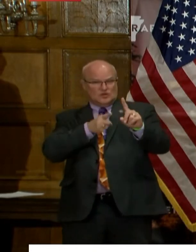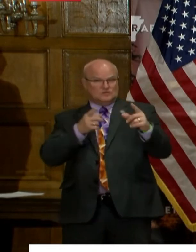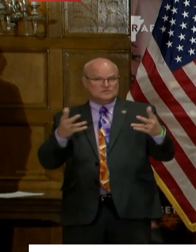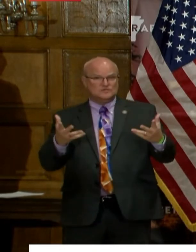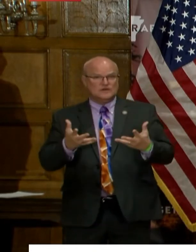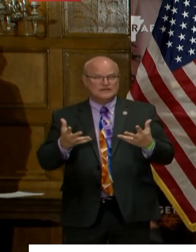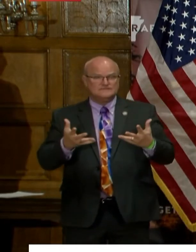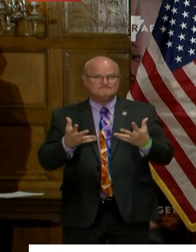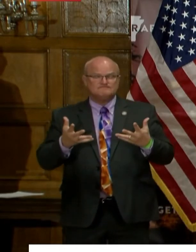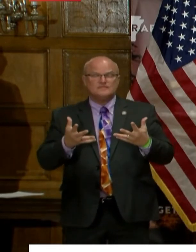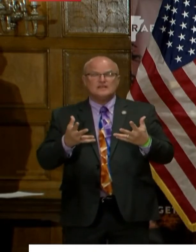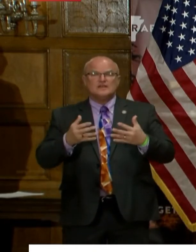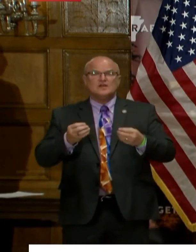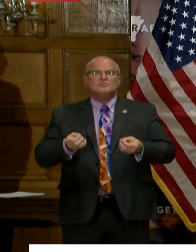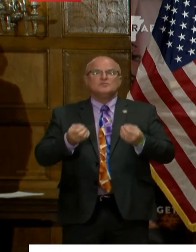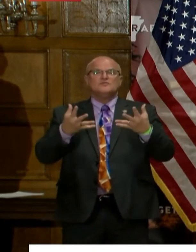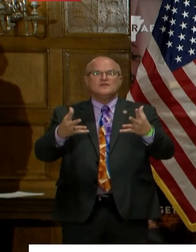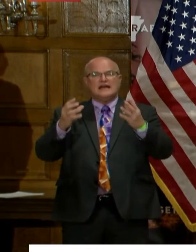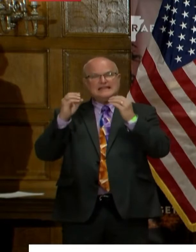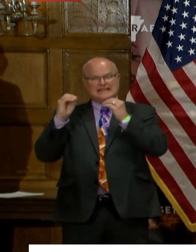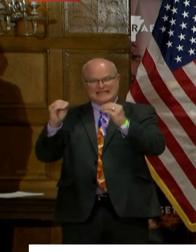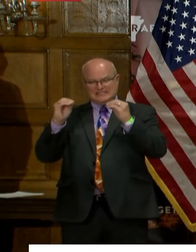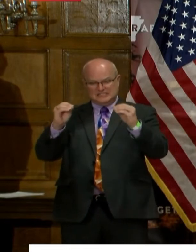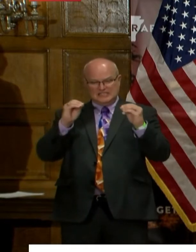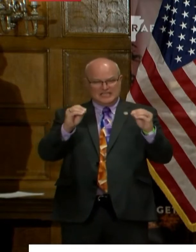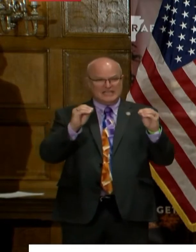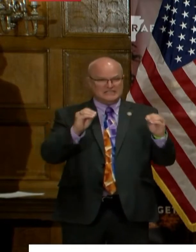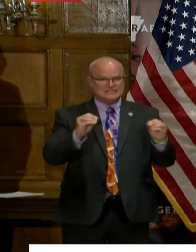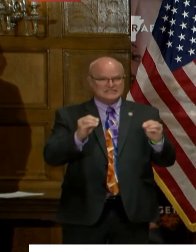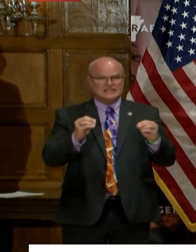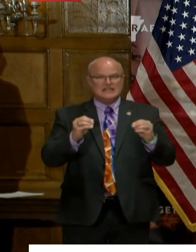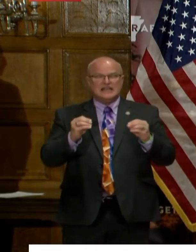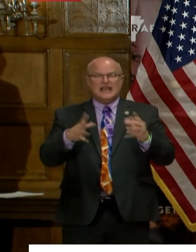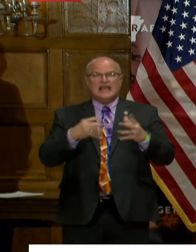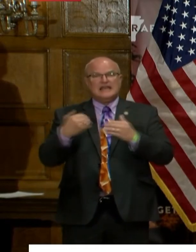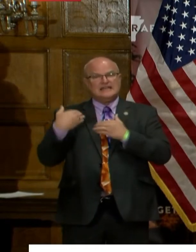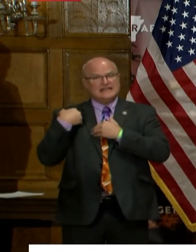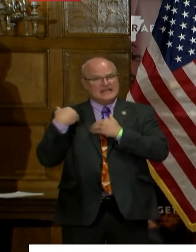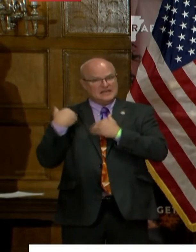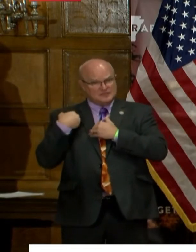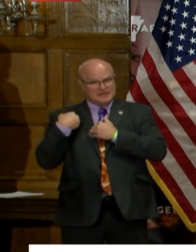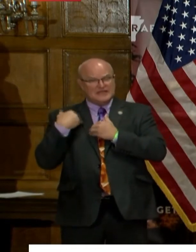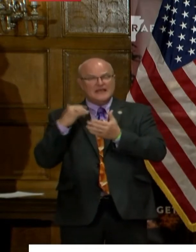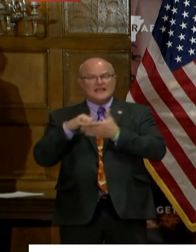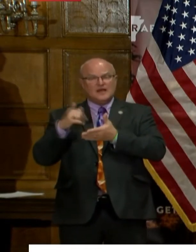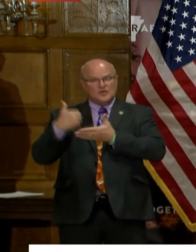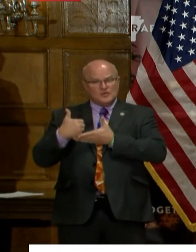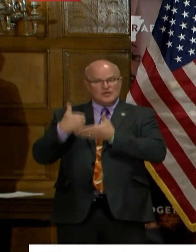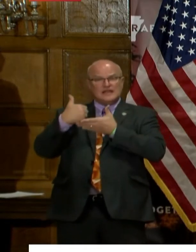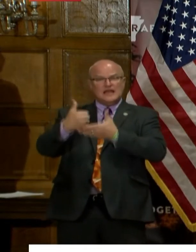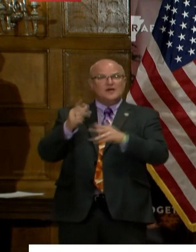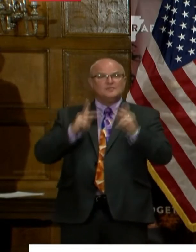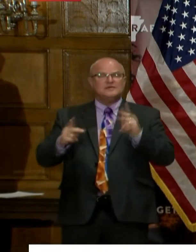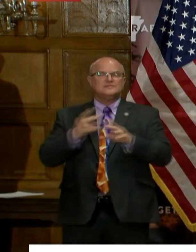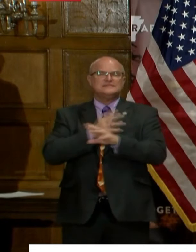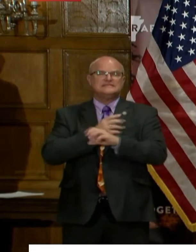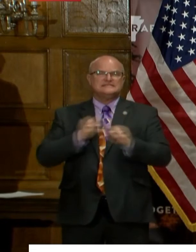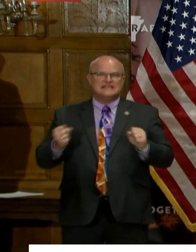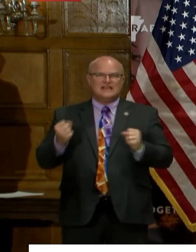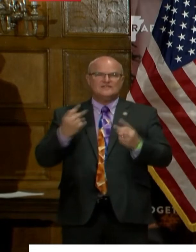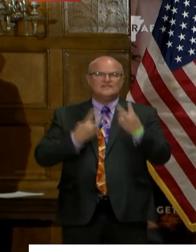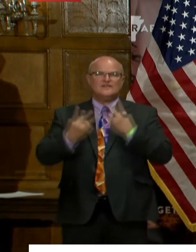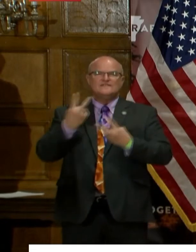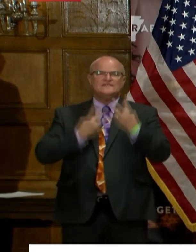goal, is to provide education and provide a little bit of accountability that will help folks be safe when they're